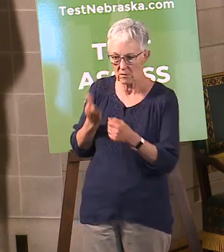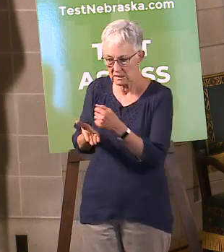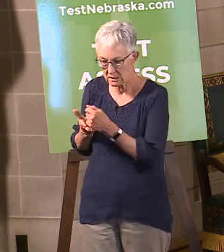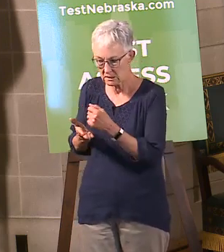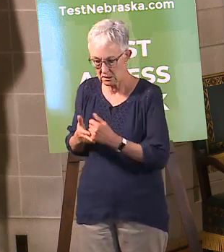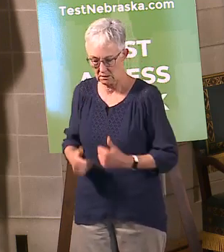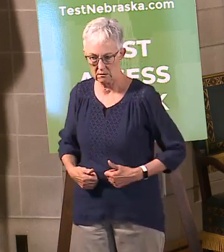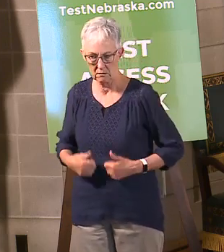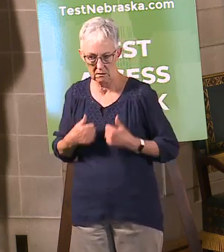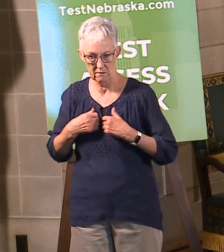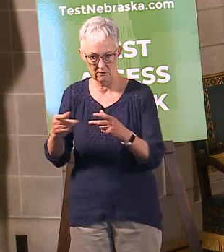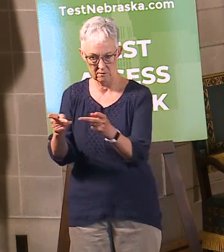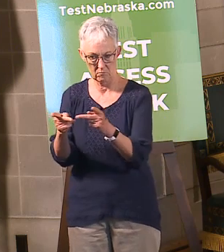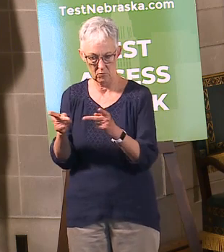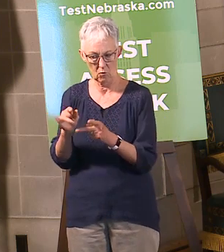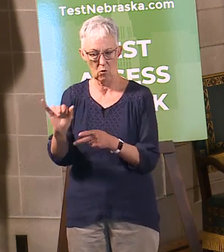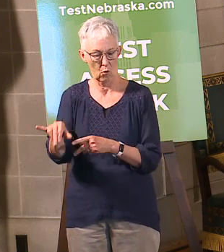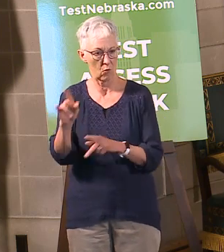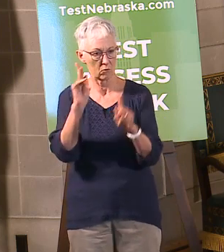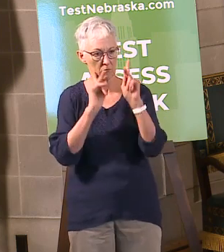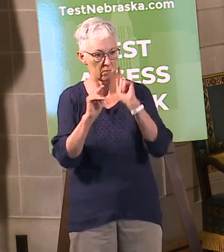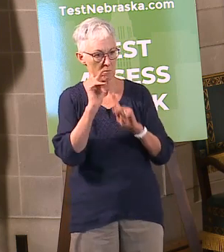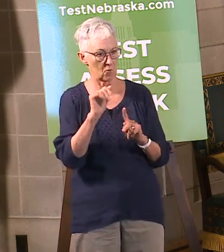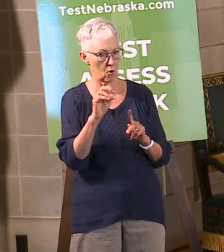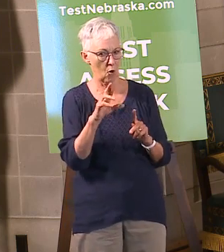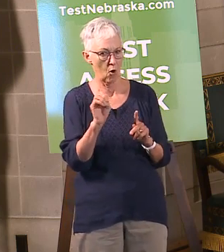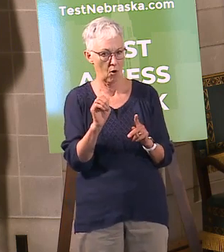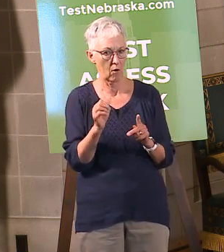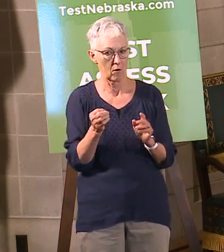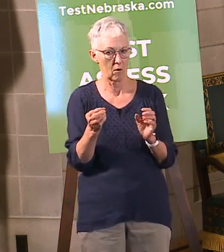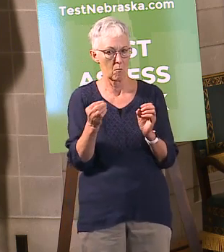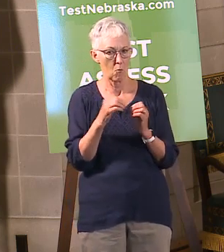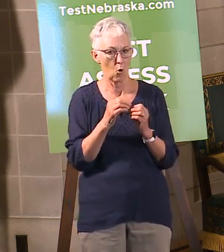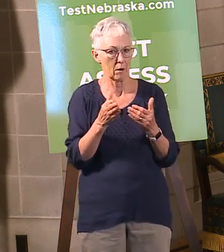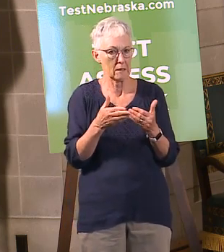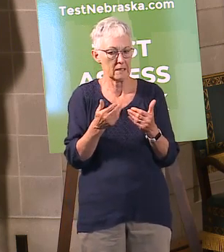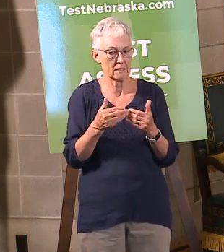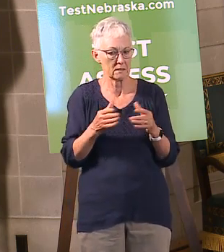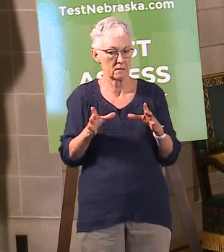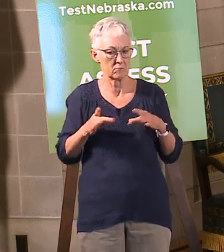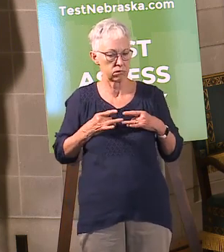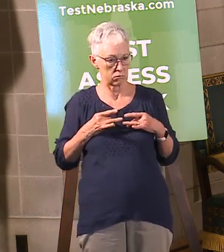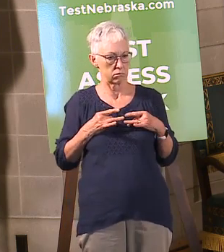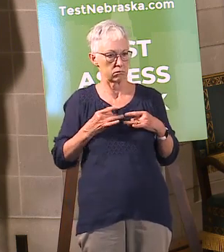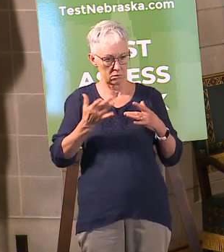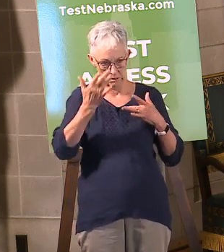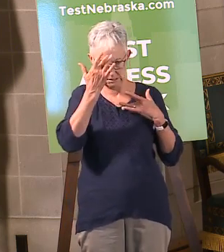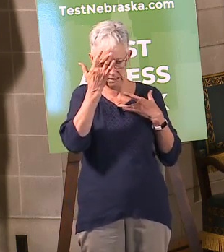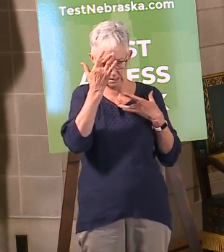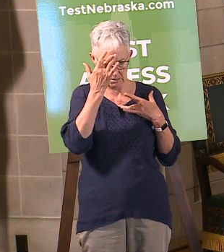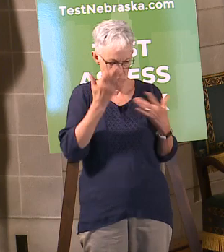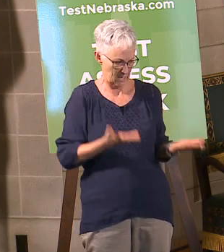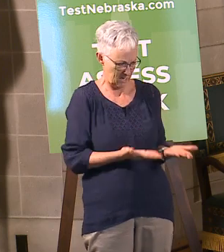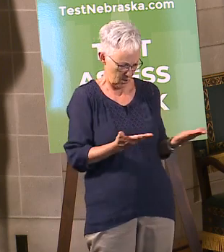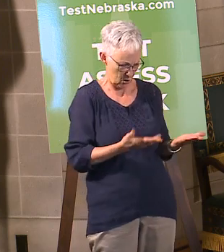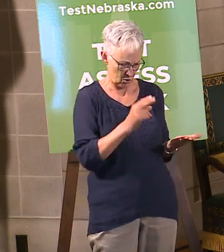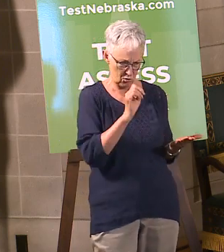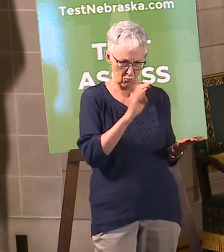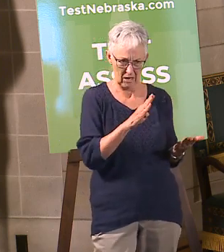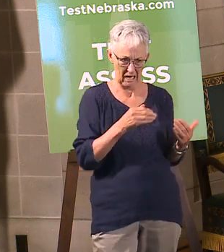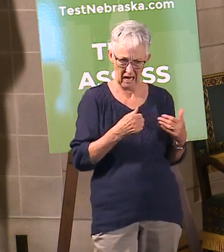Nebraska does have quite a few facilities that have been affected, And so I'm wondering if you think